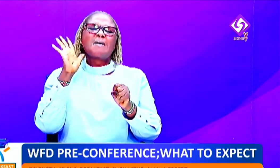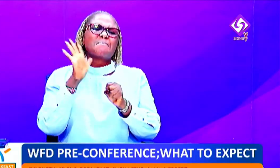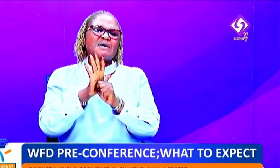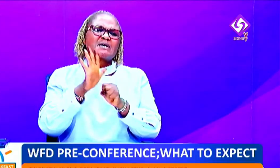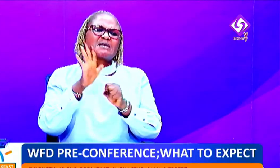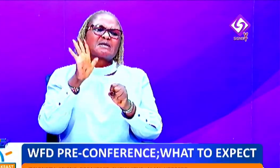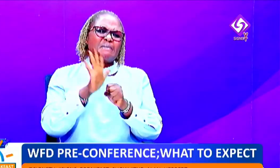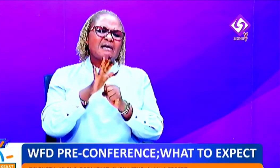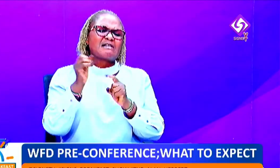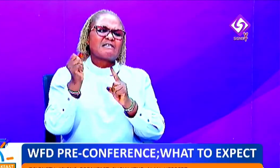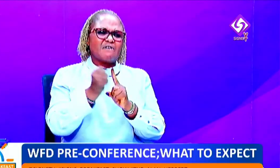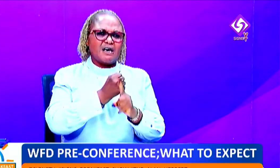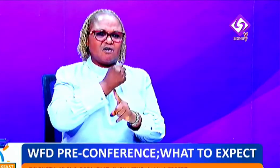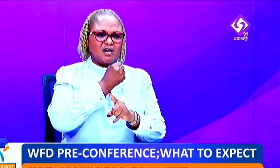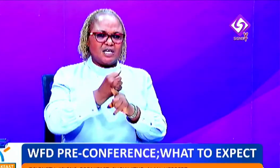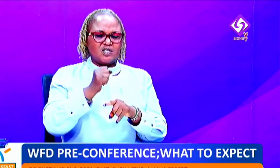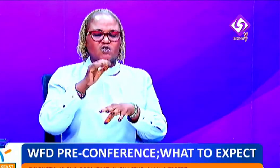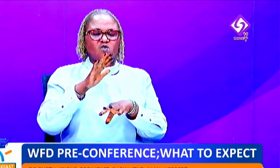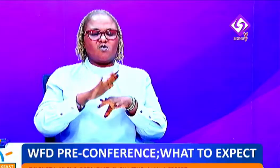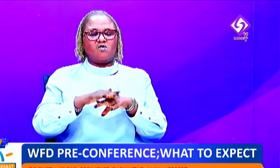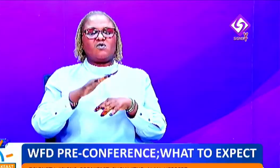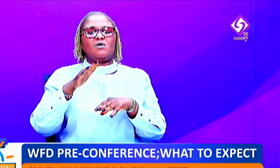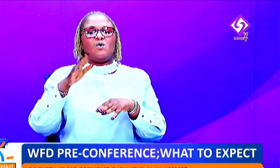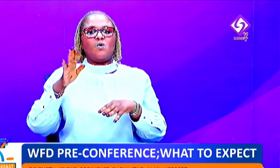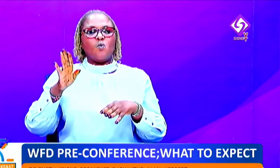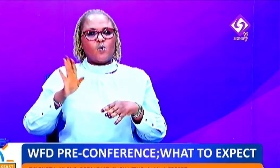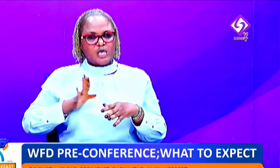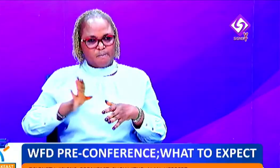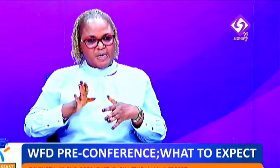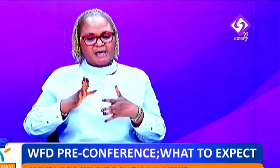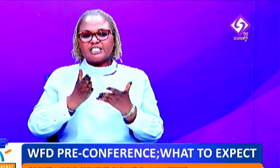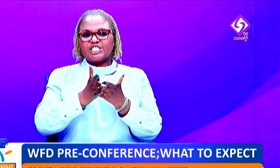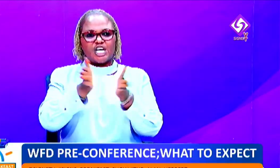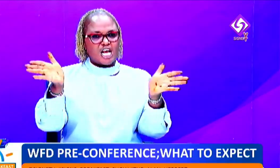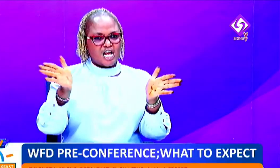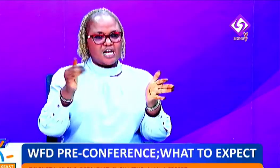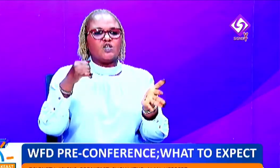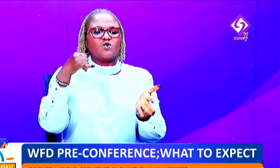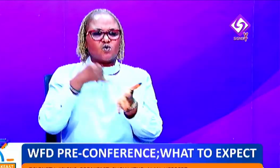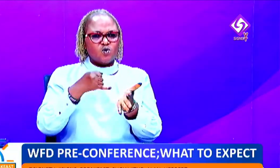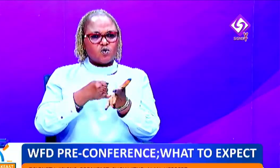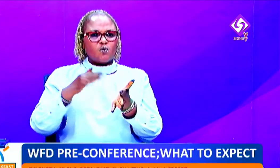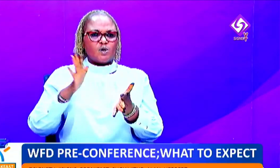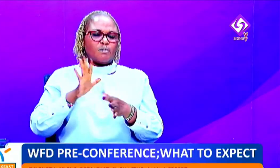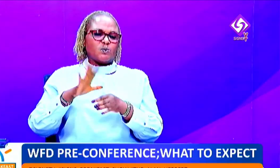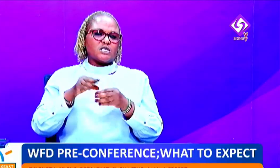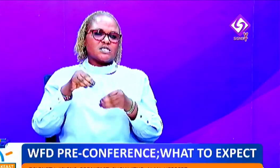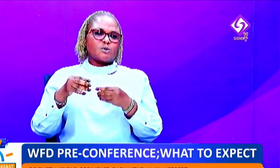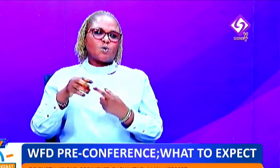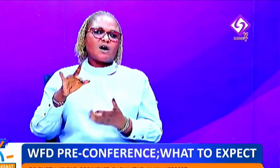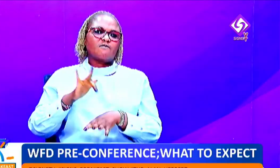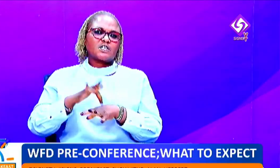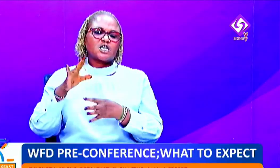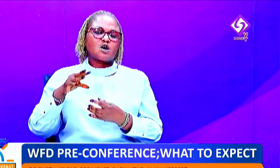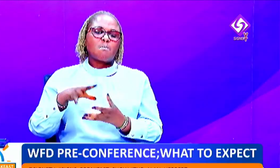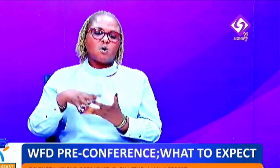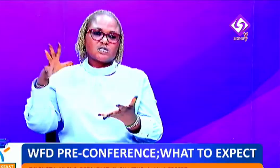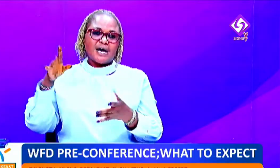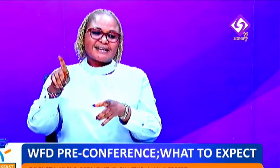seen. In policy, in practice, we were not there. And we would experience a lot of violence as deaf women. And even in the